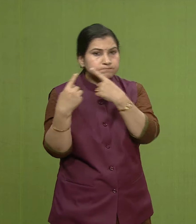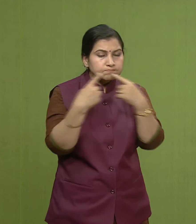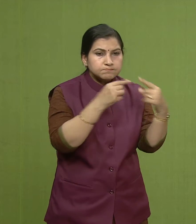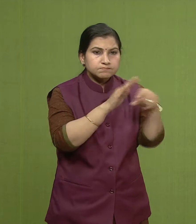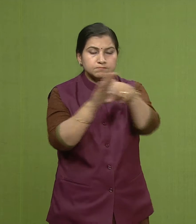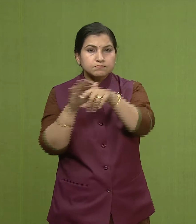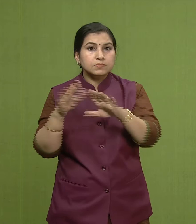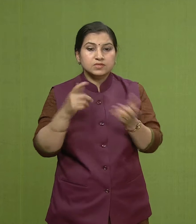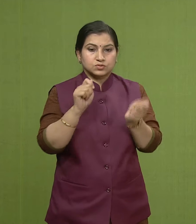major change.